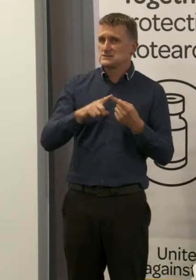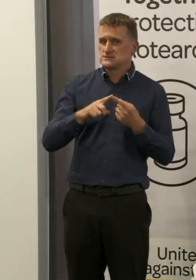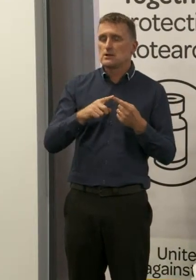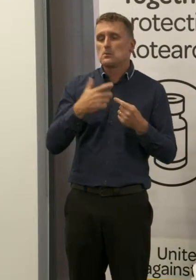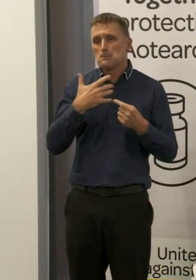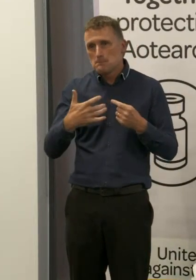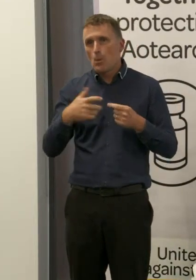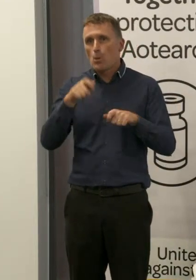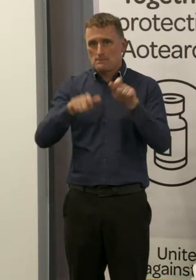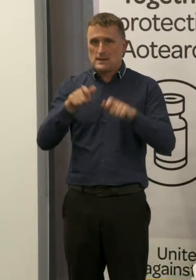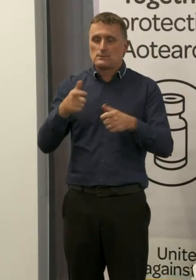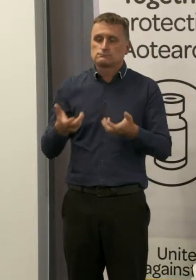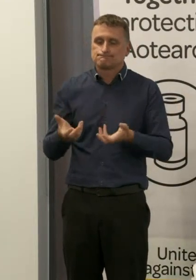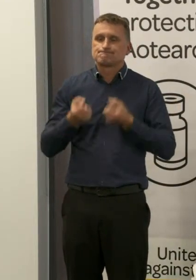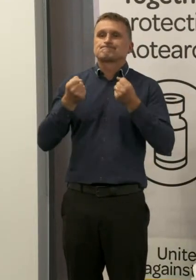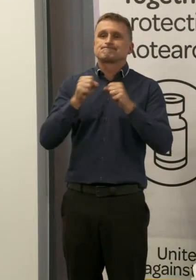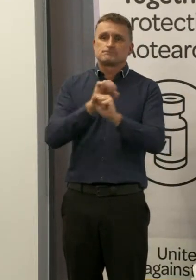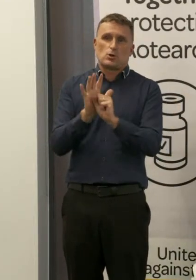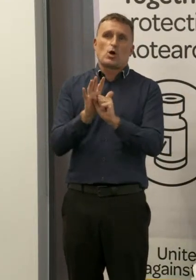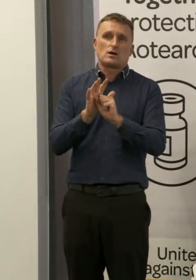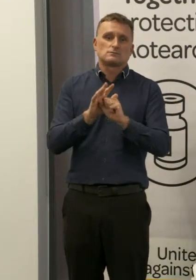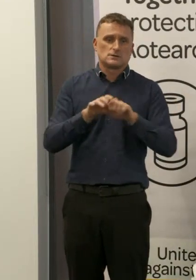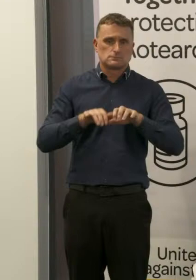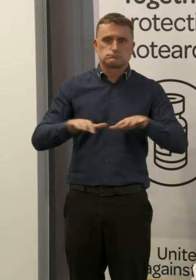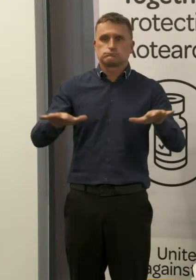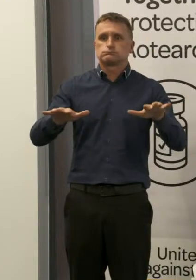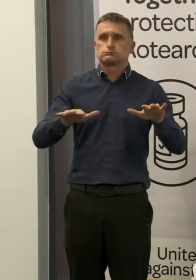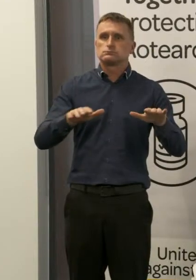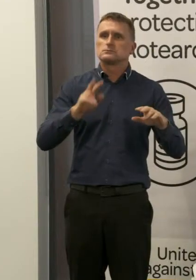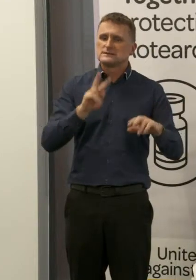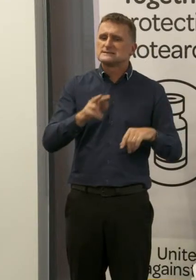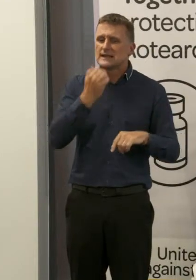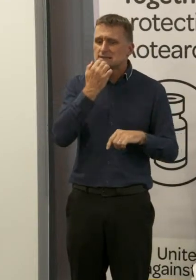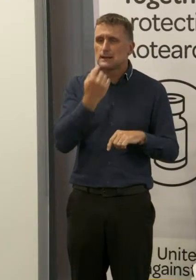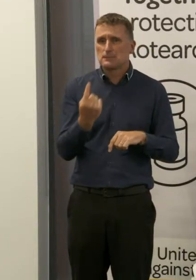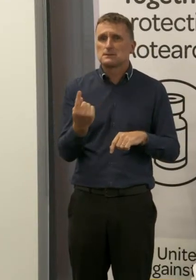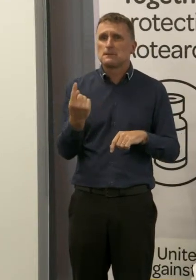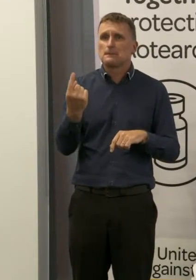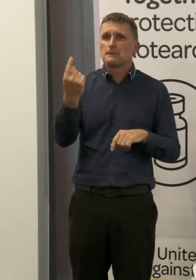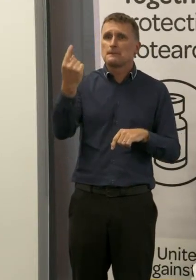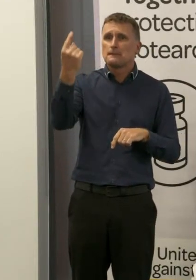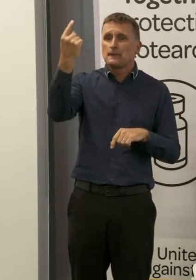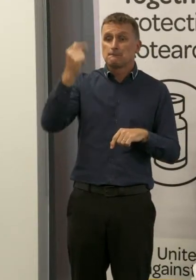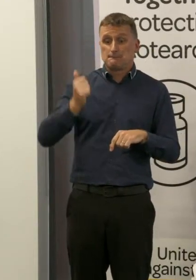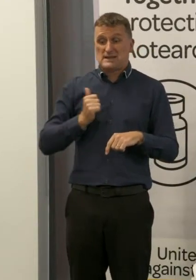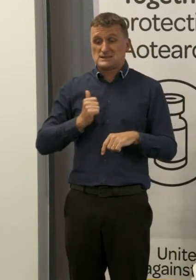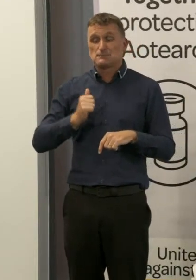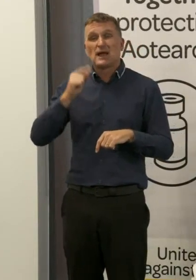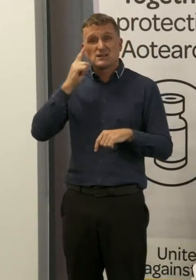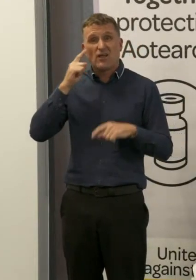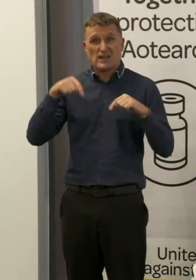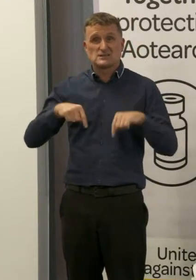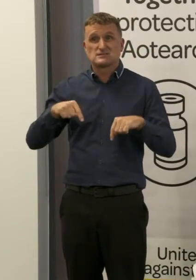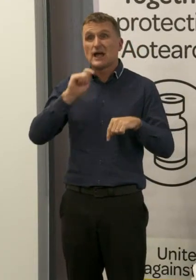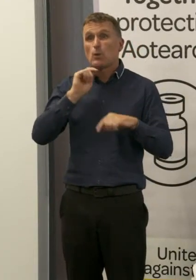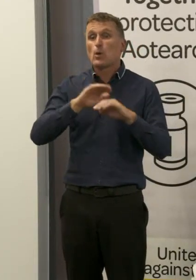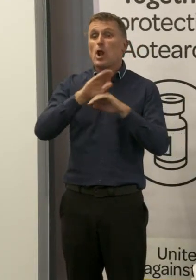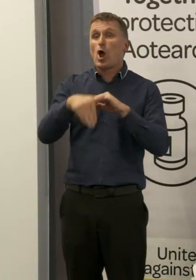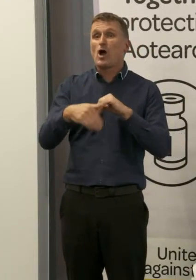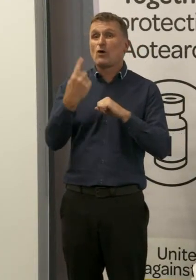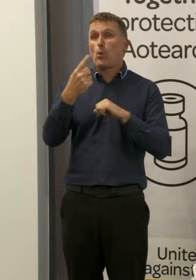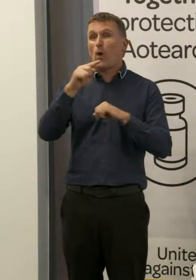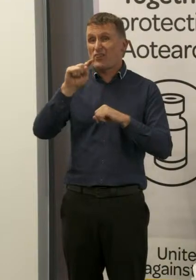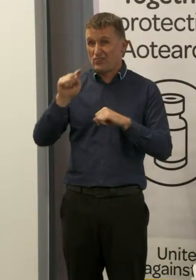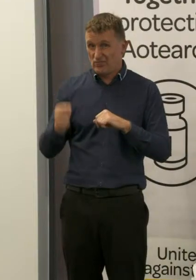we've seen over these last few days, the high hundreds of cases. You can expect the case number today to be over 1,000. Actually, right